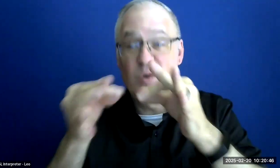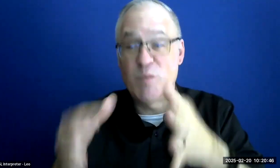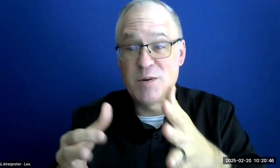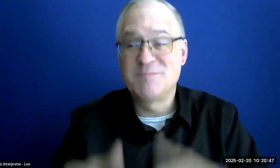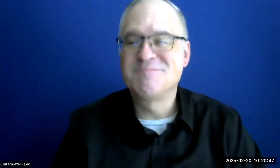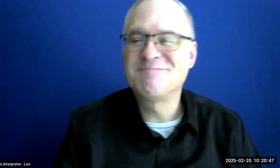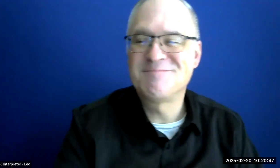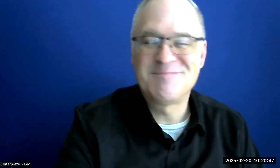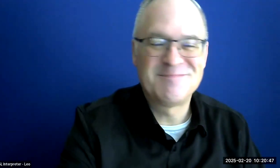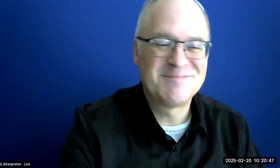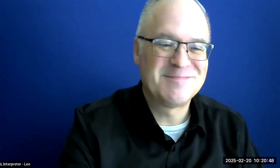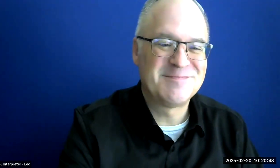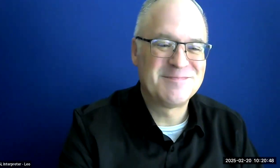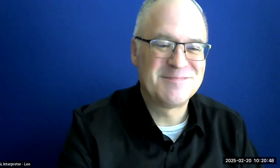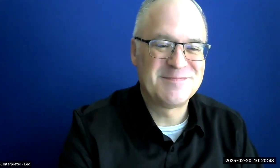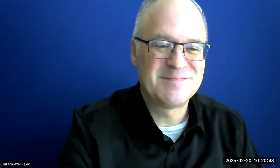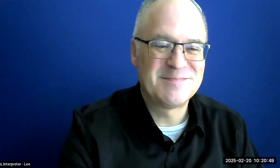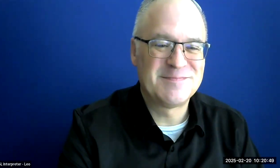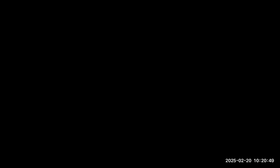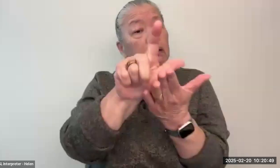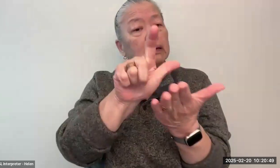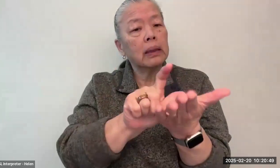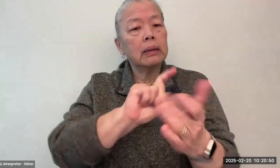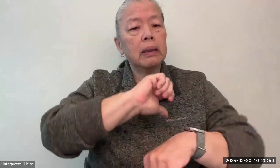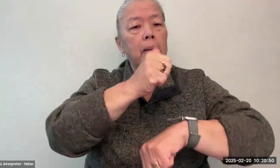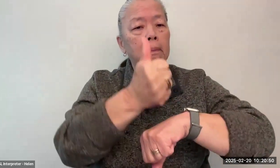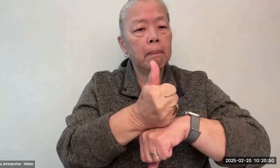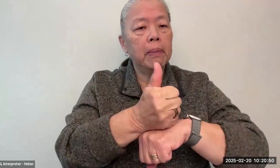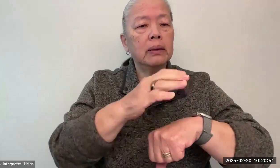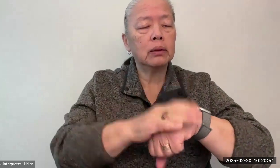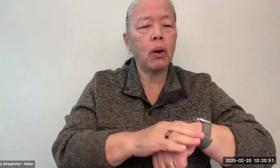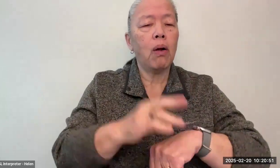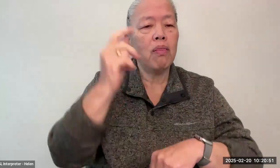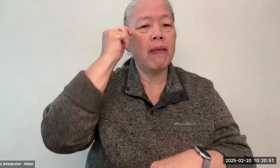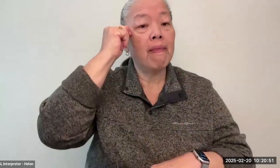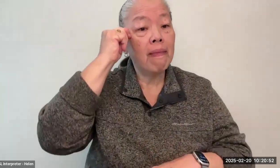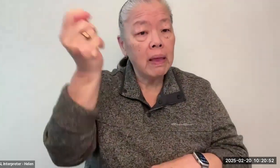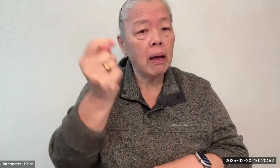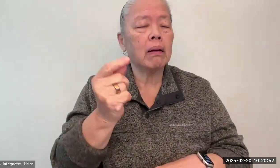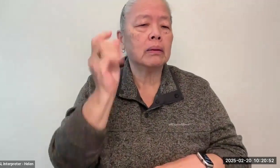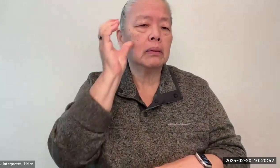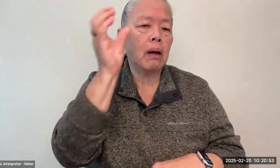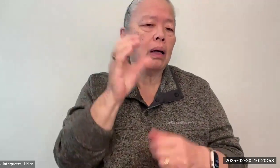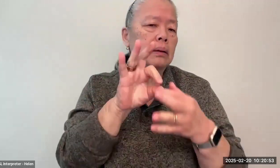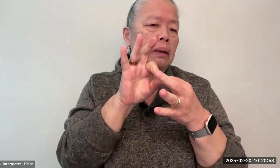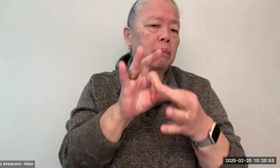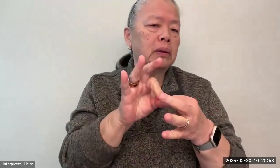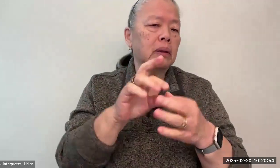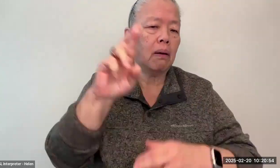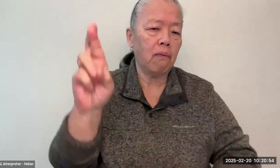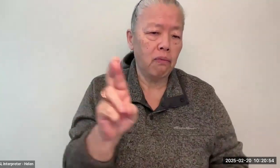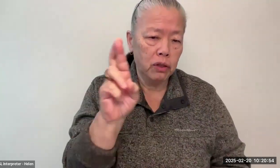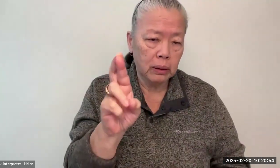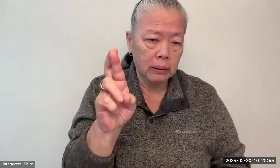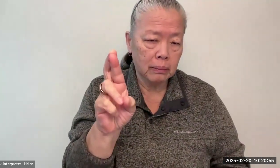worldwide regionalization legislation is based on regionalization as a theological concept. In addition to